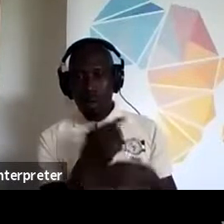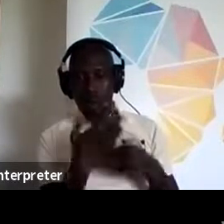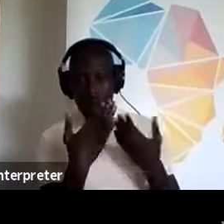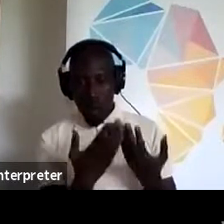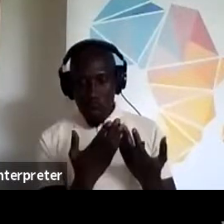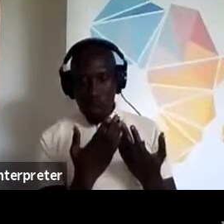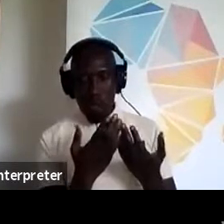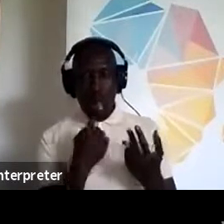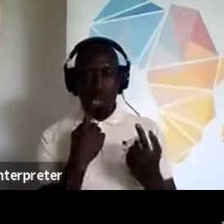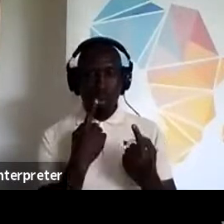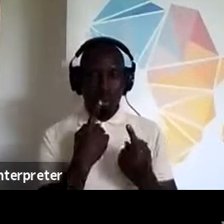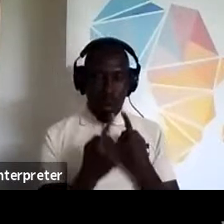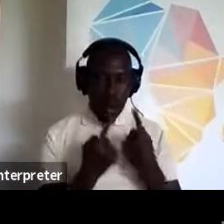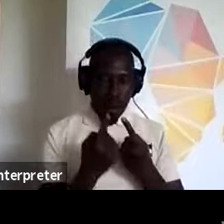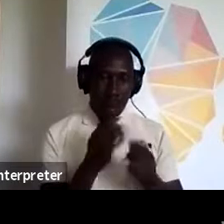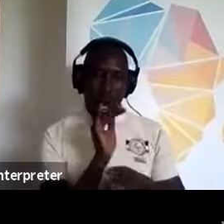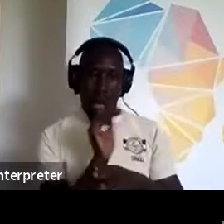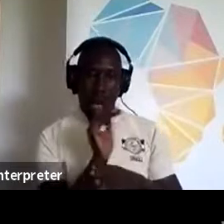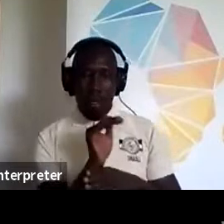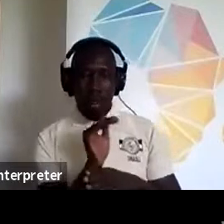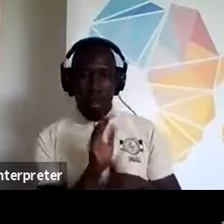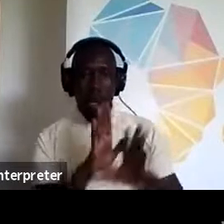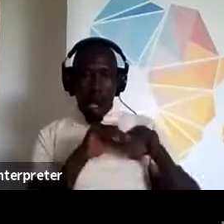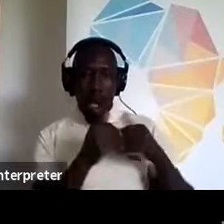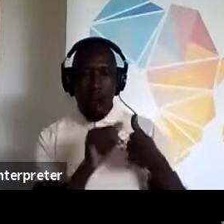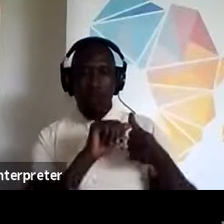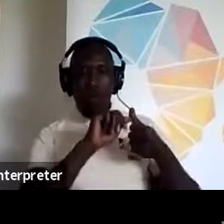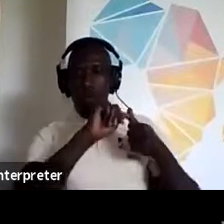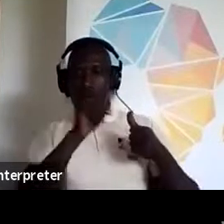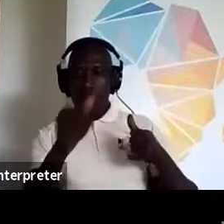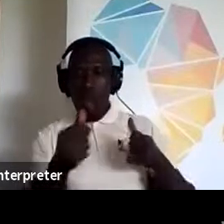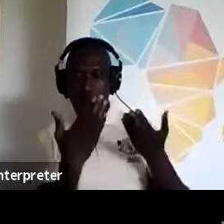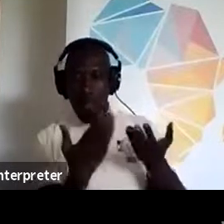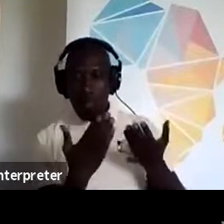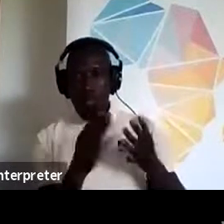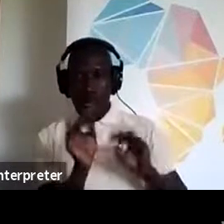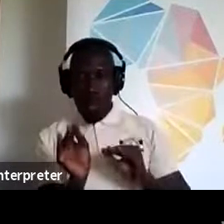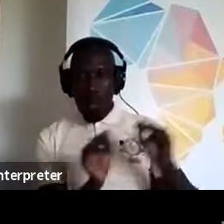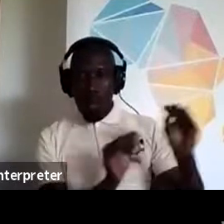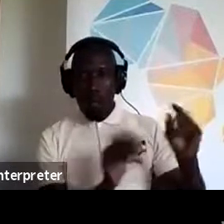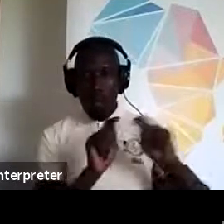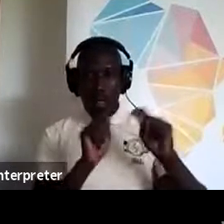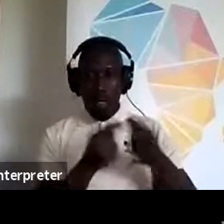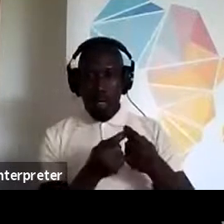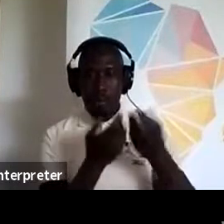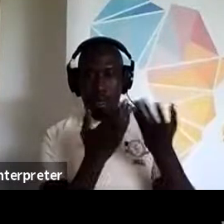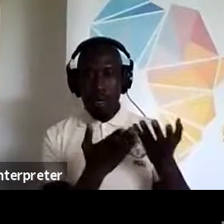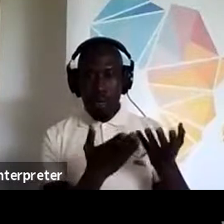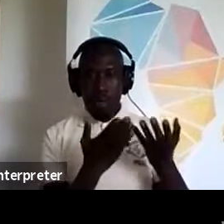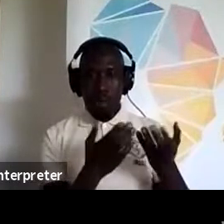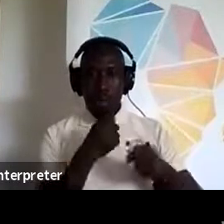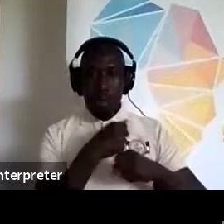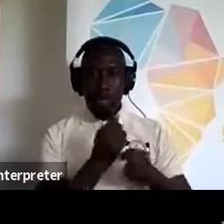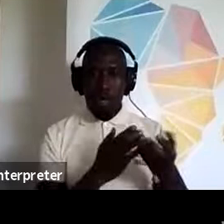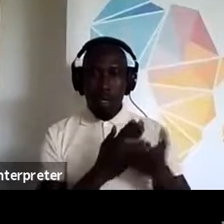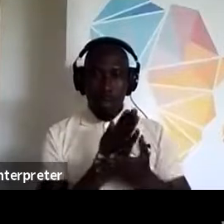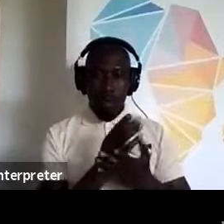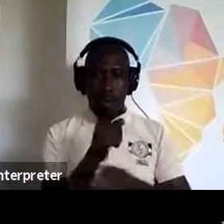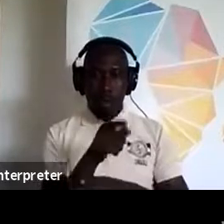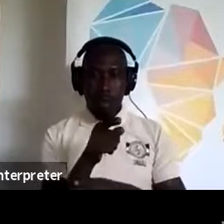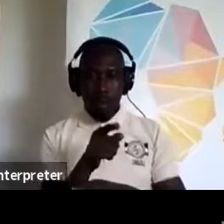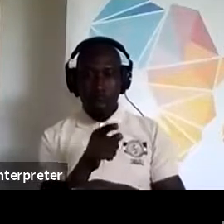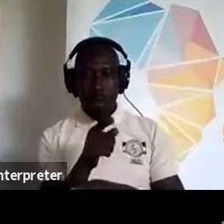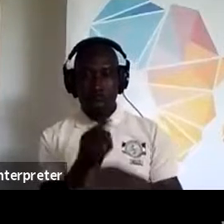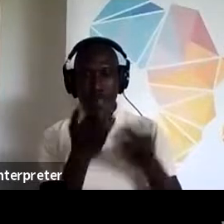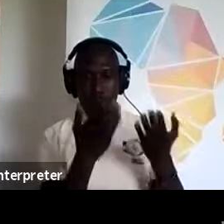talk to, is to ask how far have they gone in terms of ensuring that they